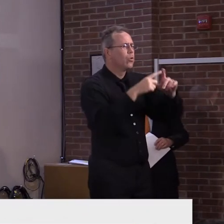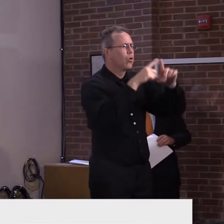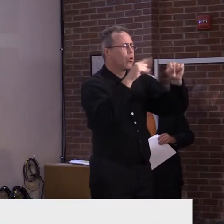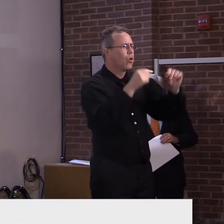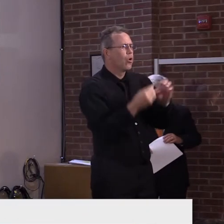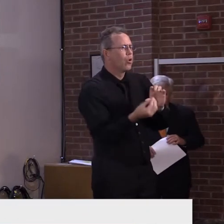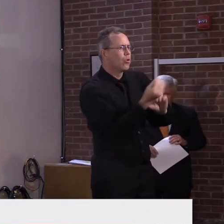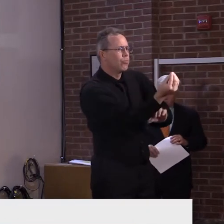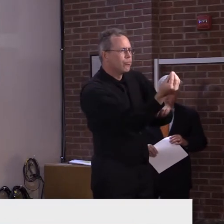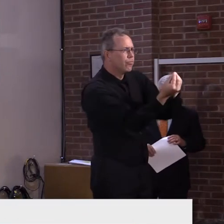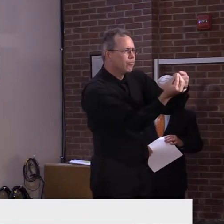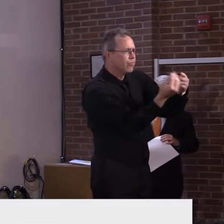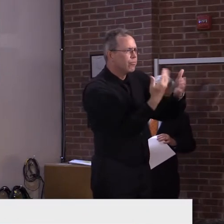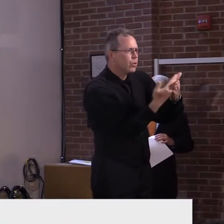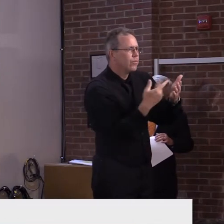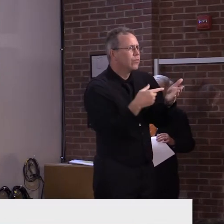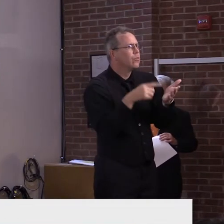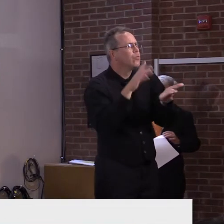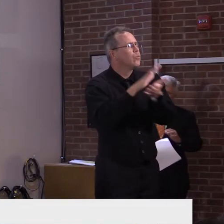school nurse.